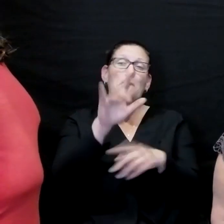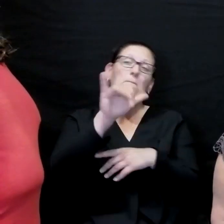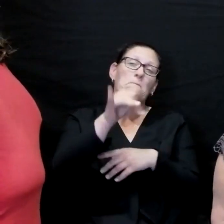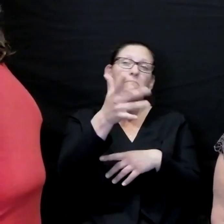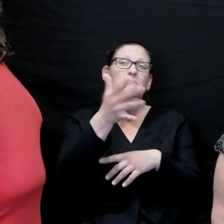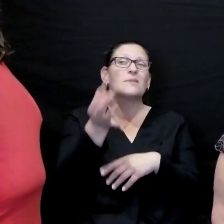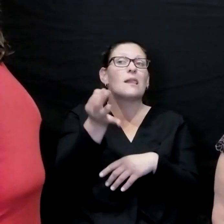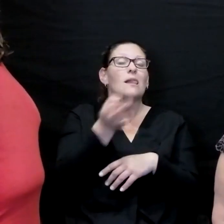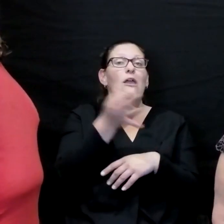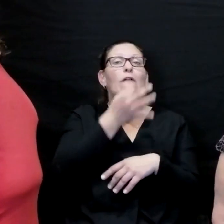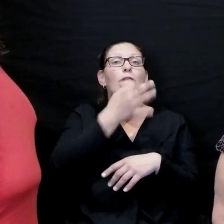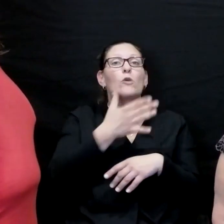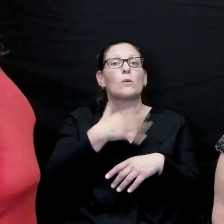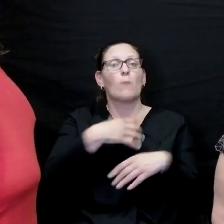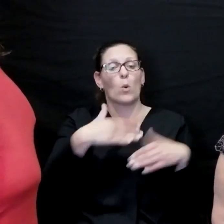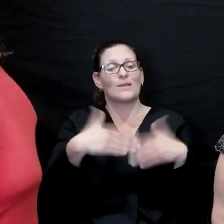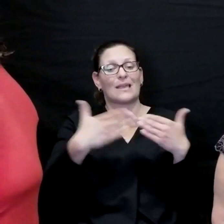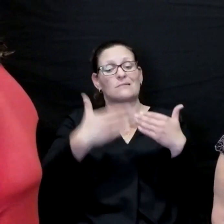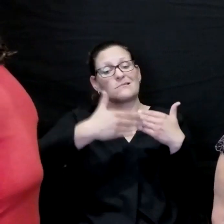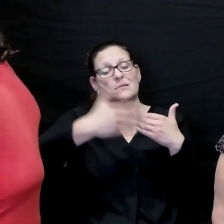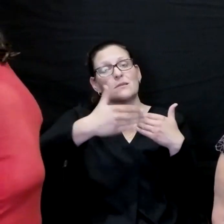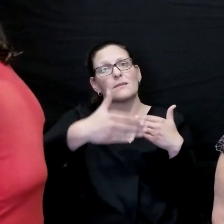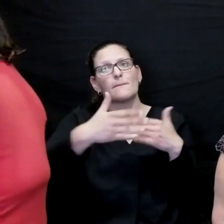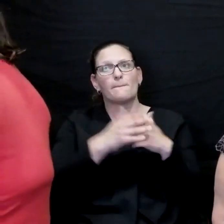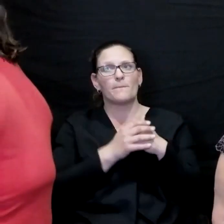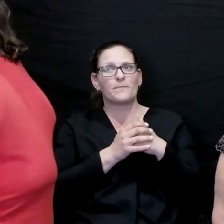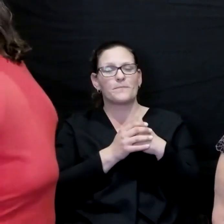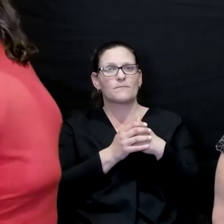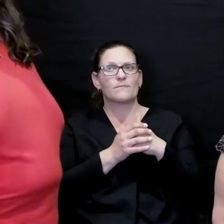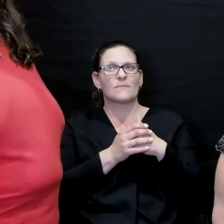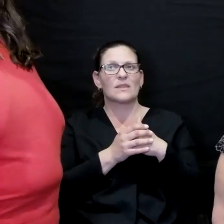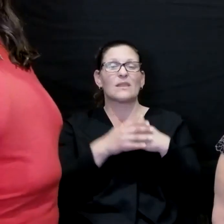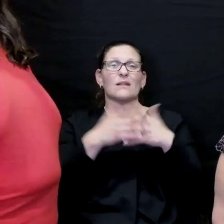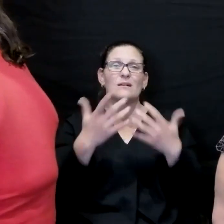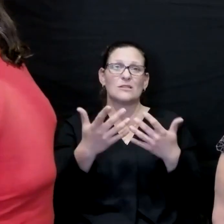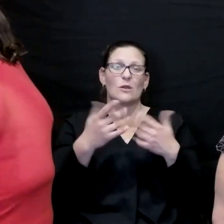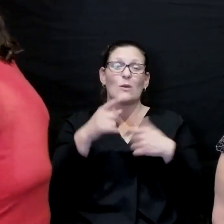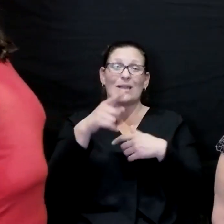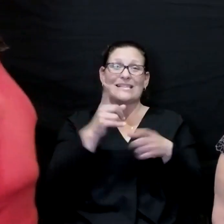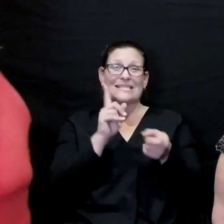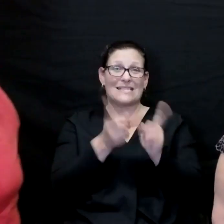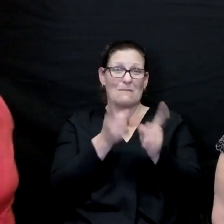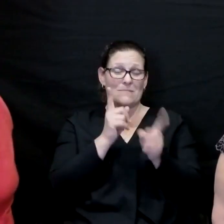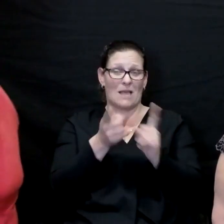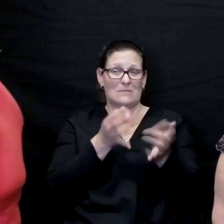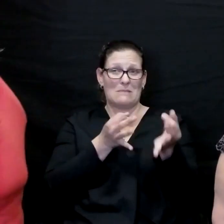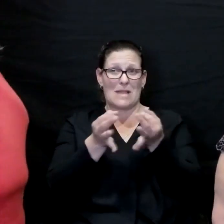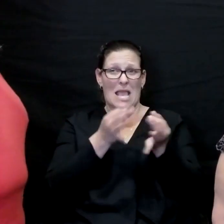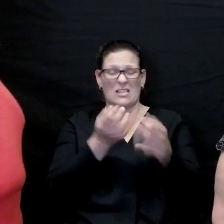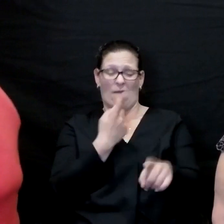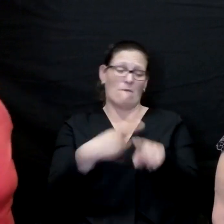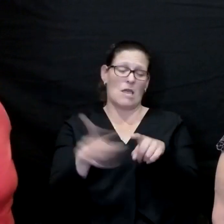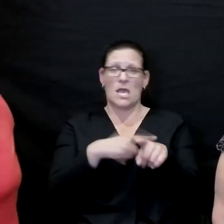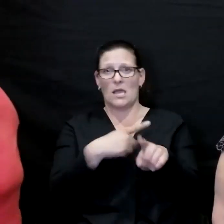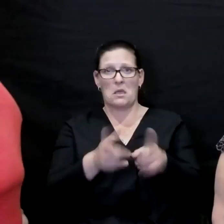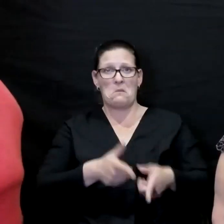days, because, you know, have some time doing a plan too quick. It's not